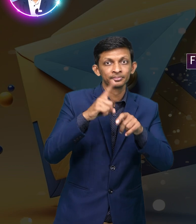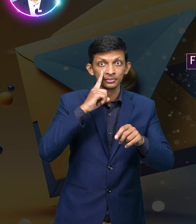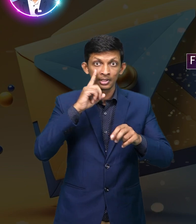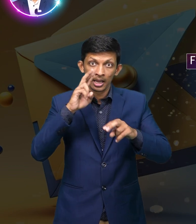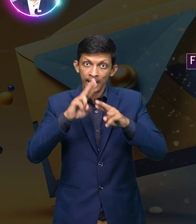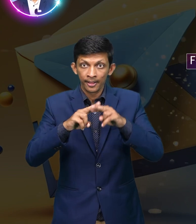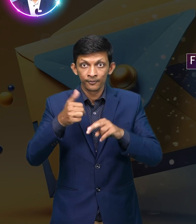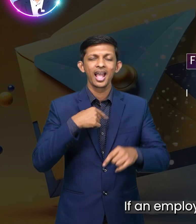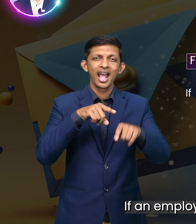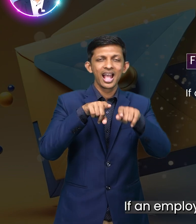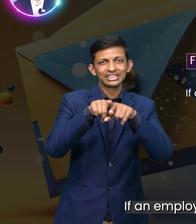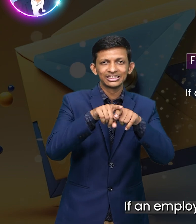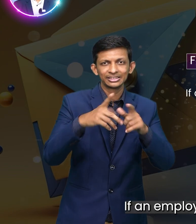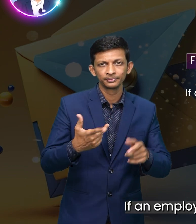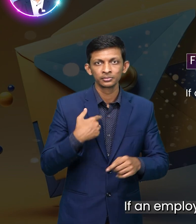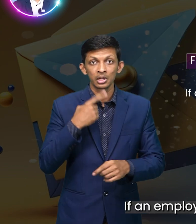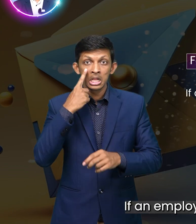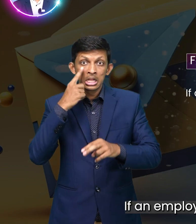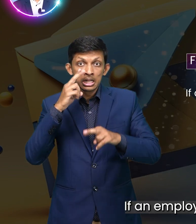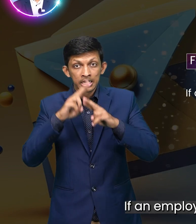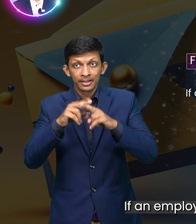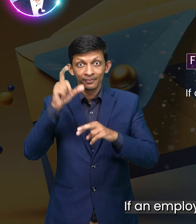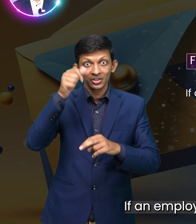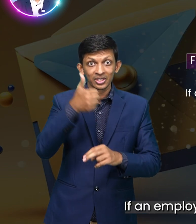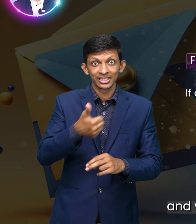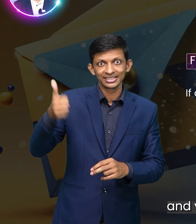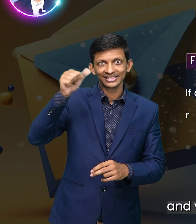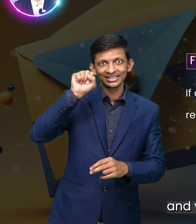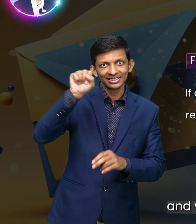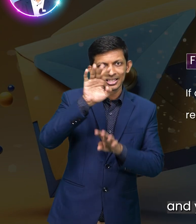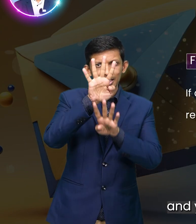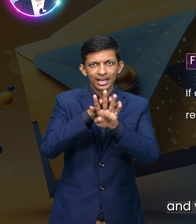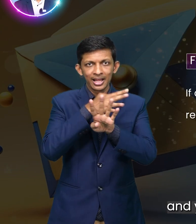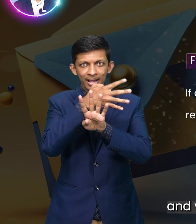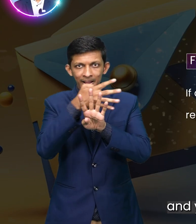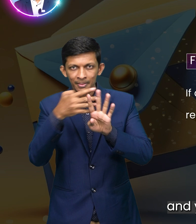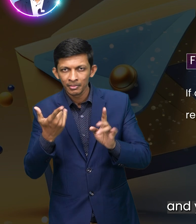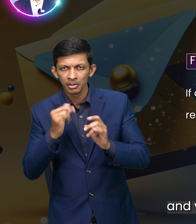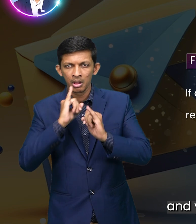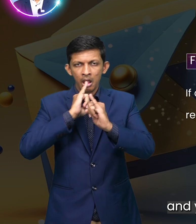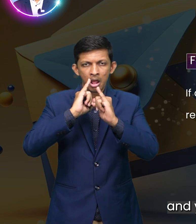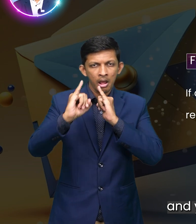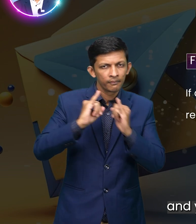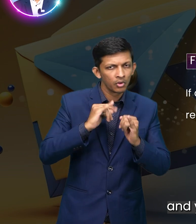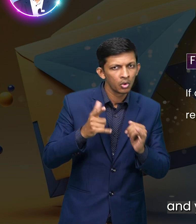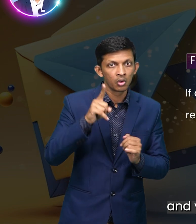Example. If an employer schedules an interview and you reply promptly,